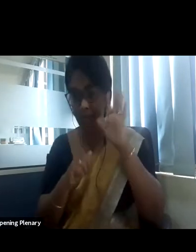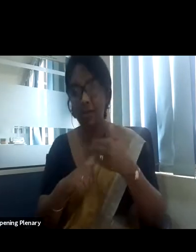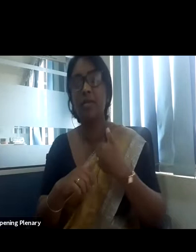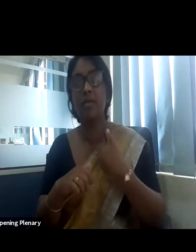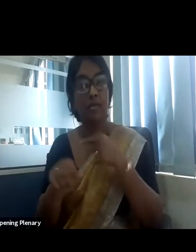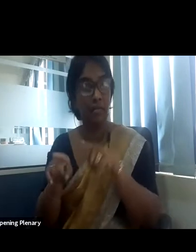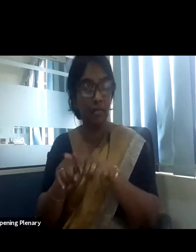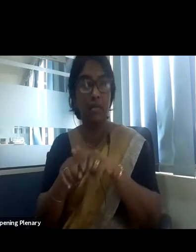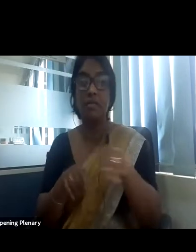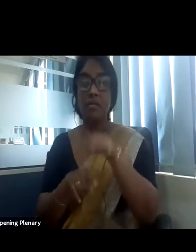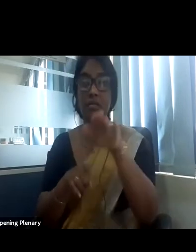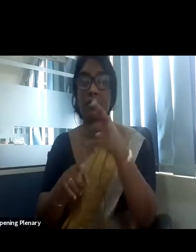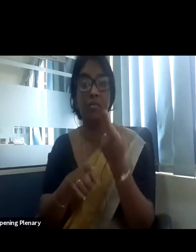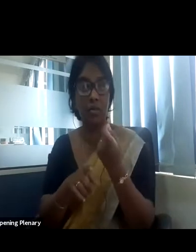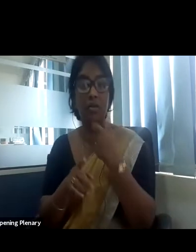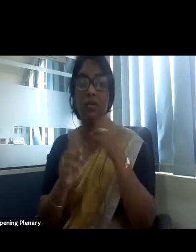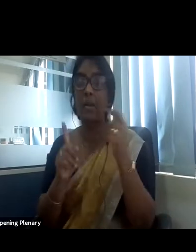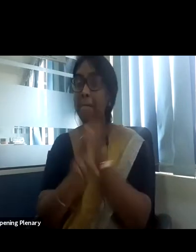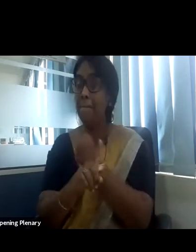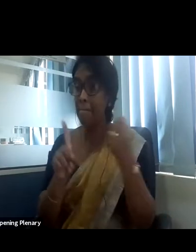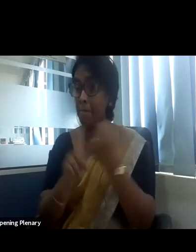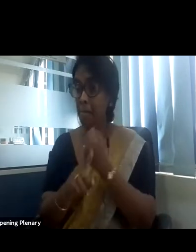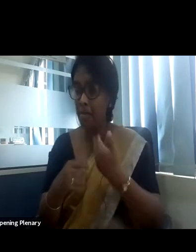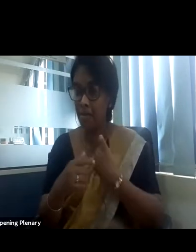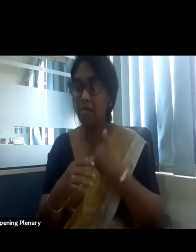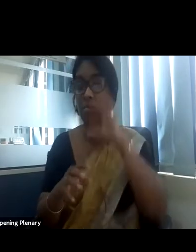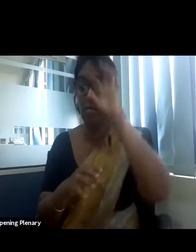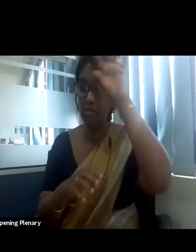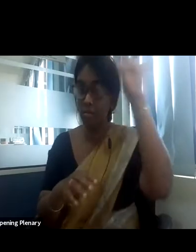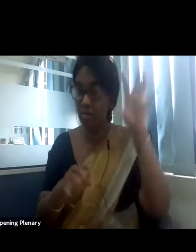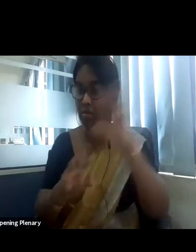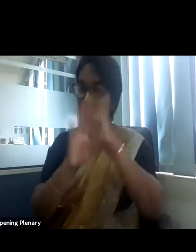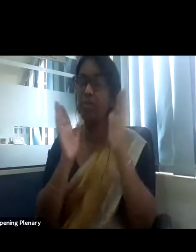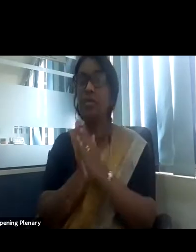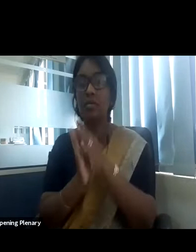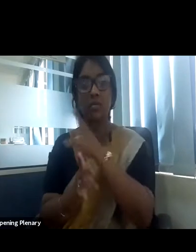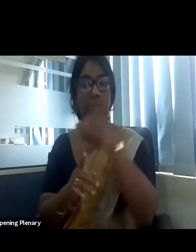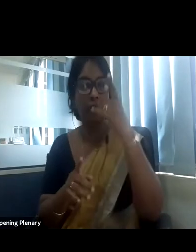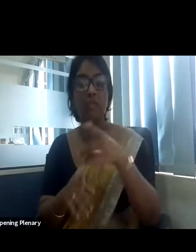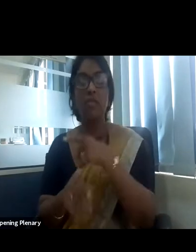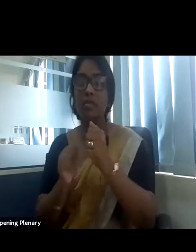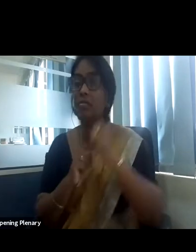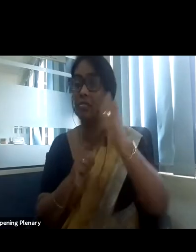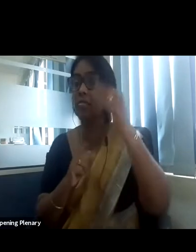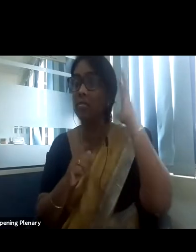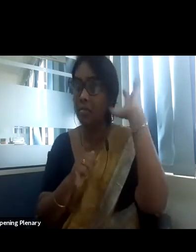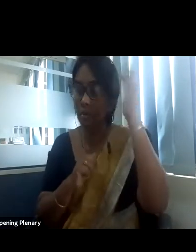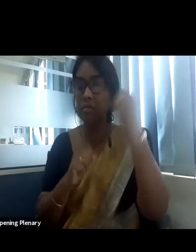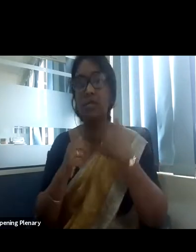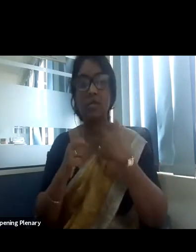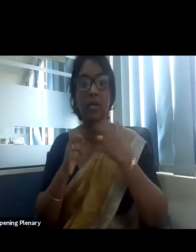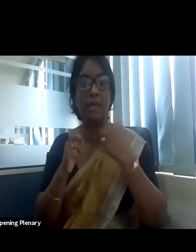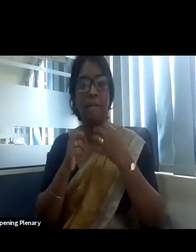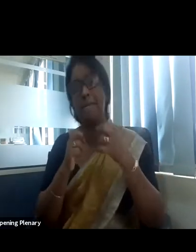back in terms of SDG achievement. I'd like to touch briefly on two